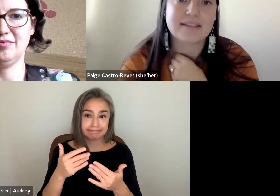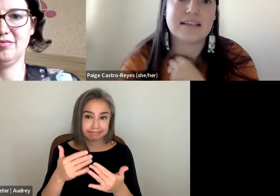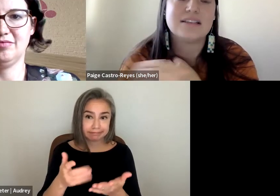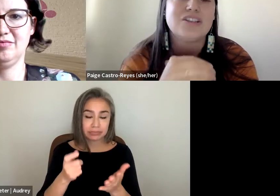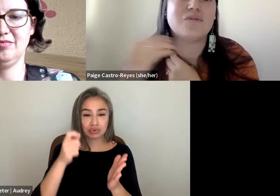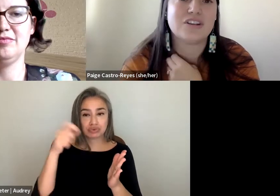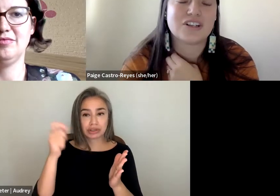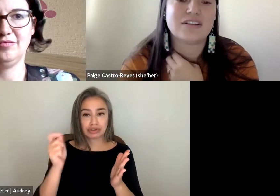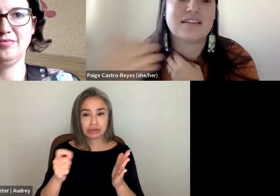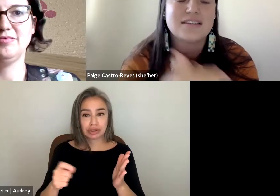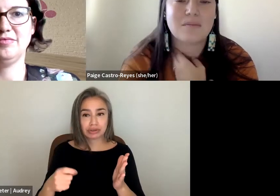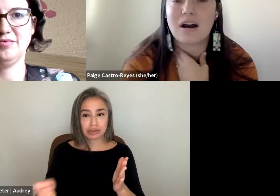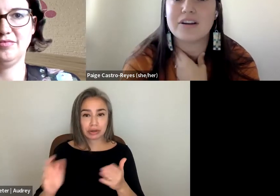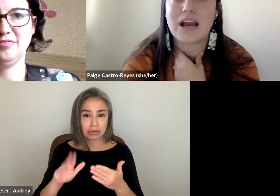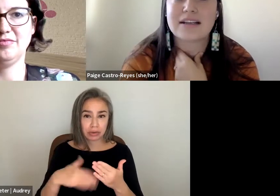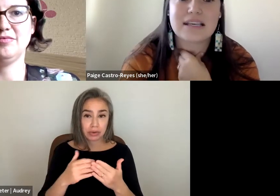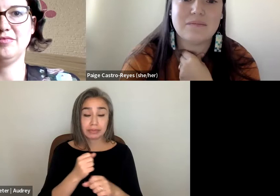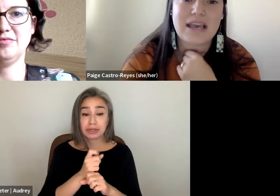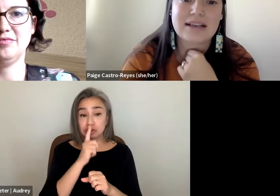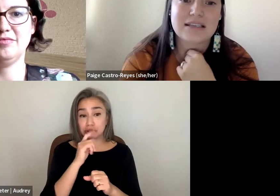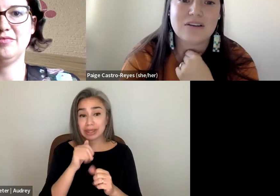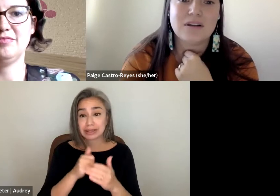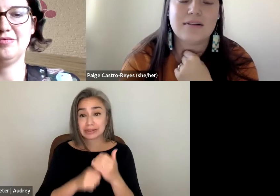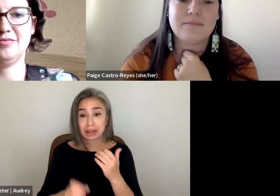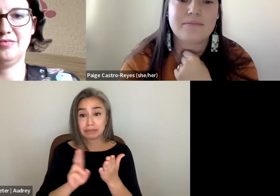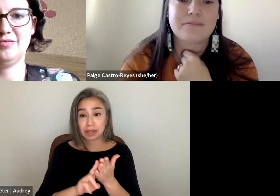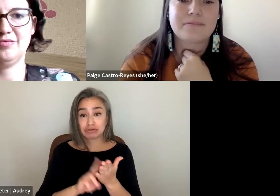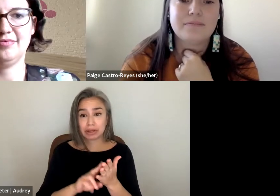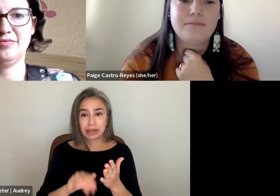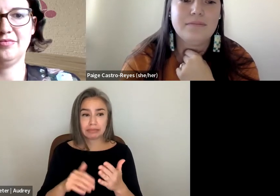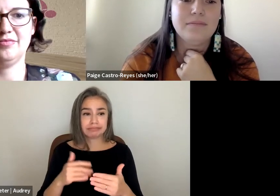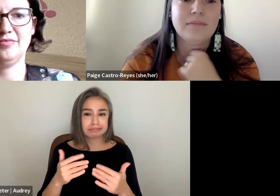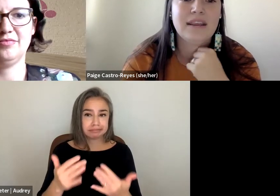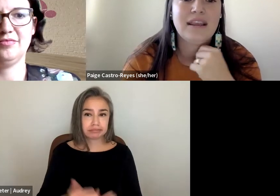those boxes to ensure that the subcontract can be executed.